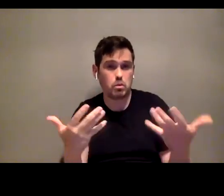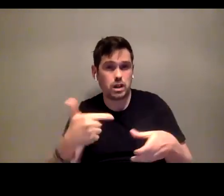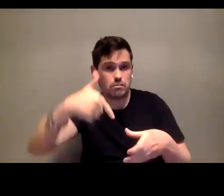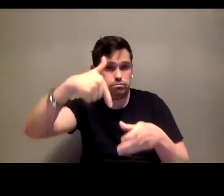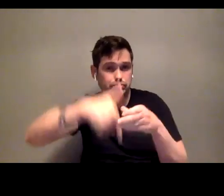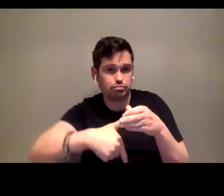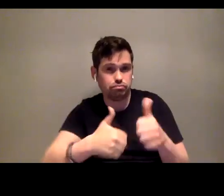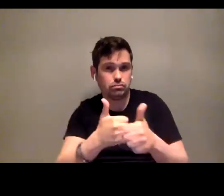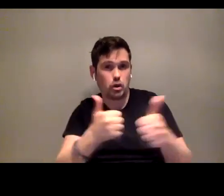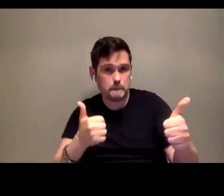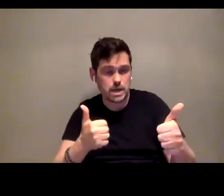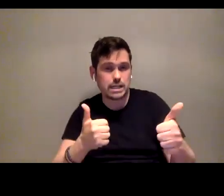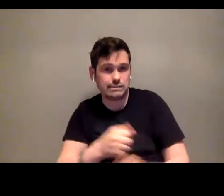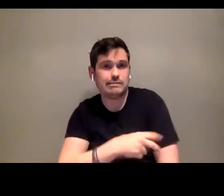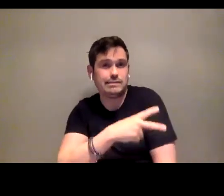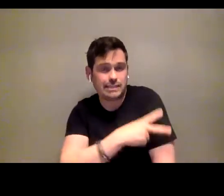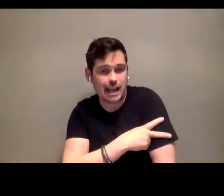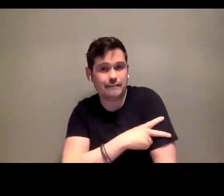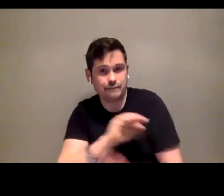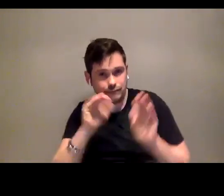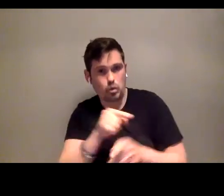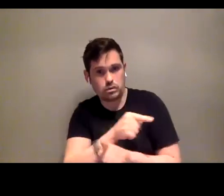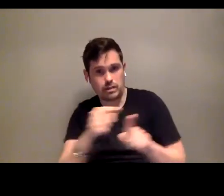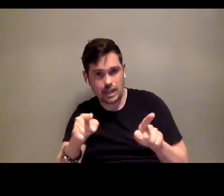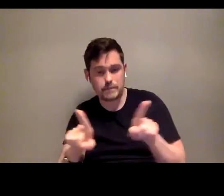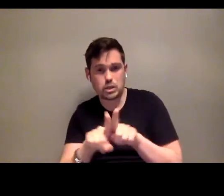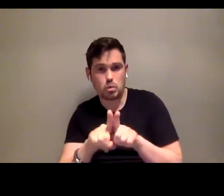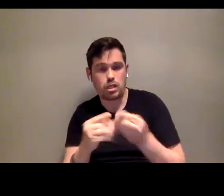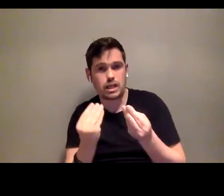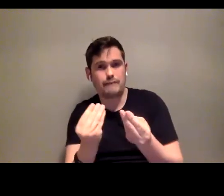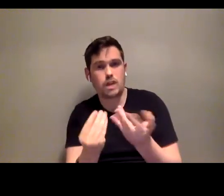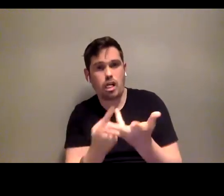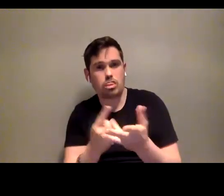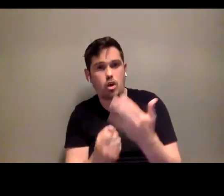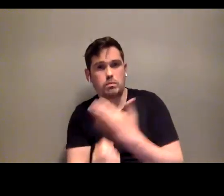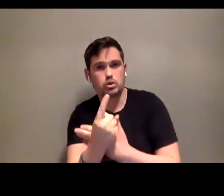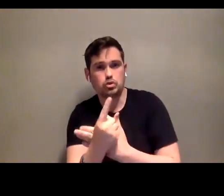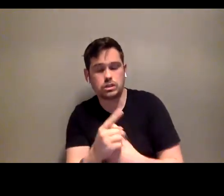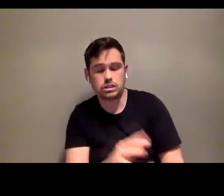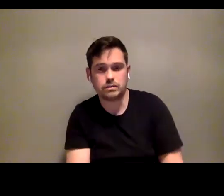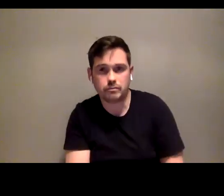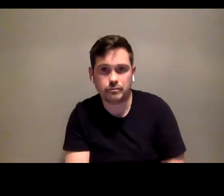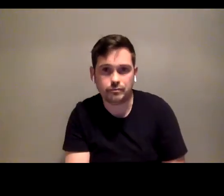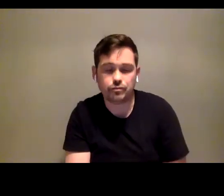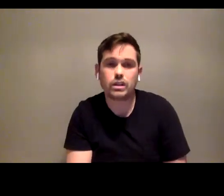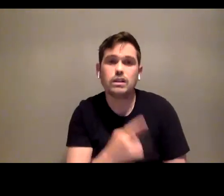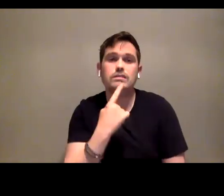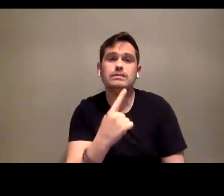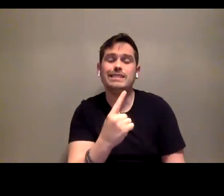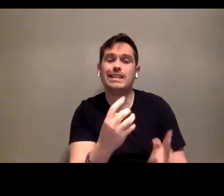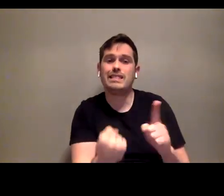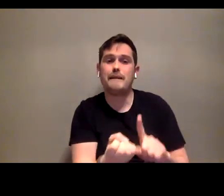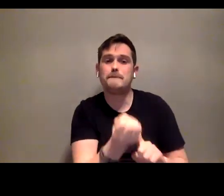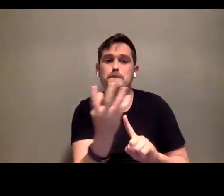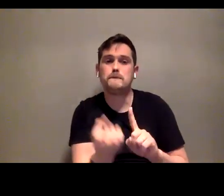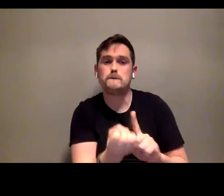And in transport, that sector alone is responsible for 1/3 of our climate pollution as a country. And those emissions have stayed stubbornly